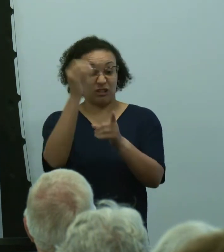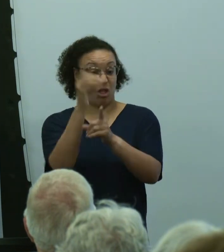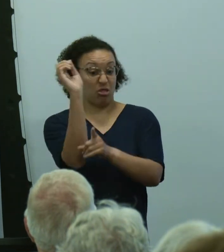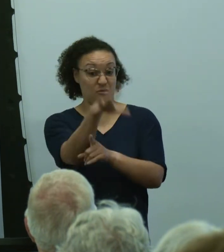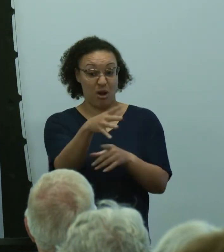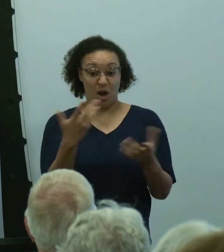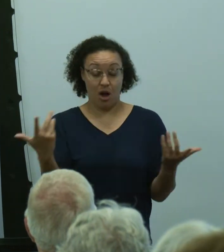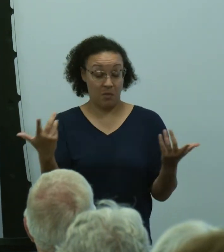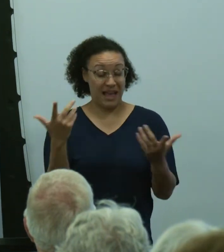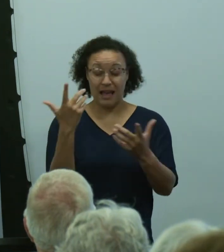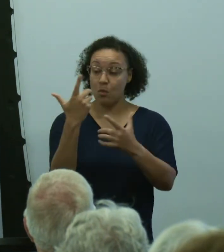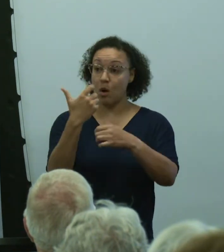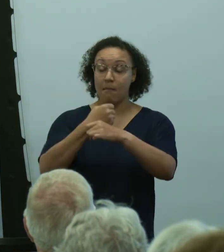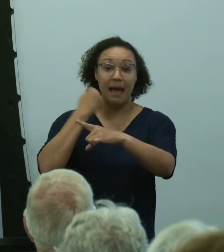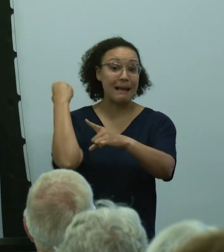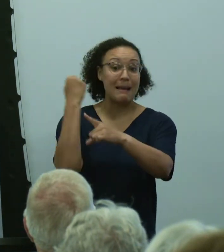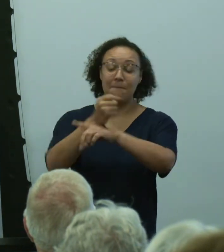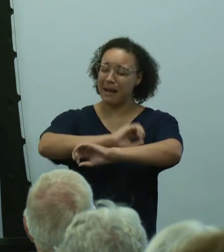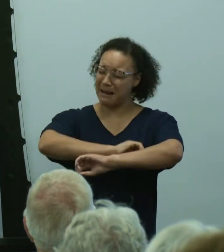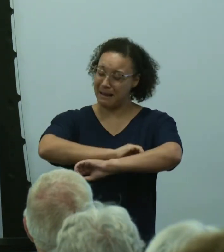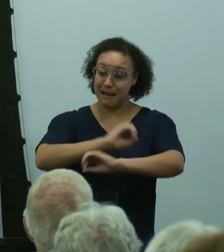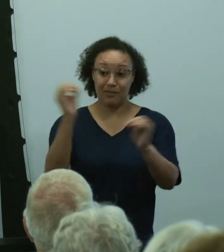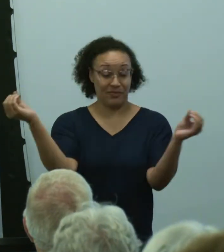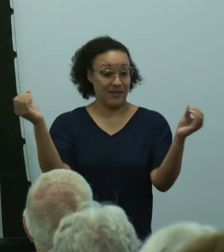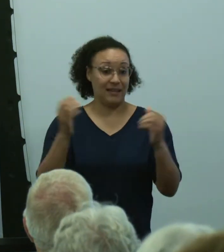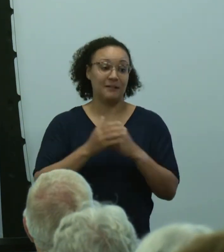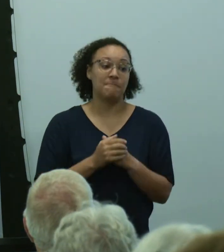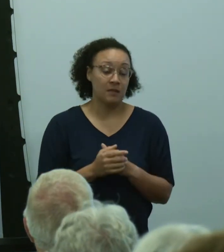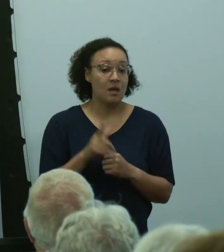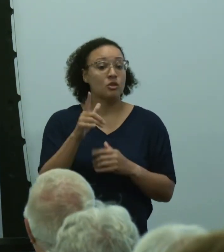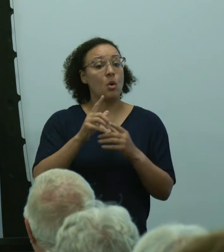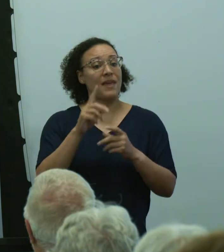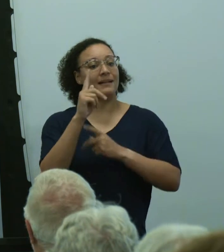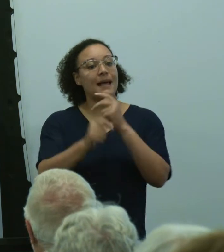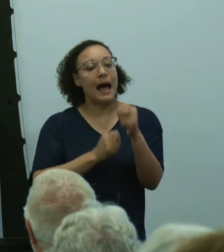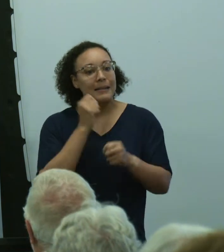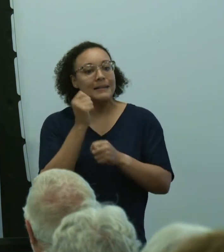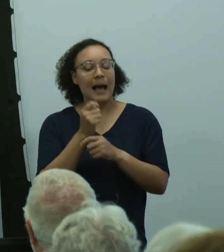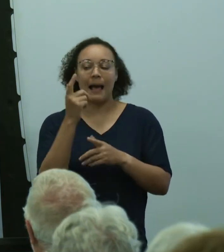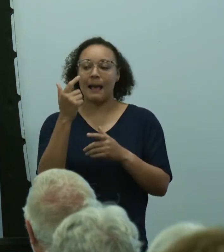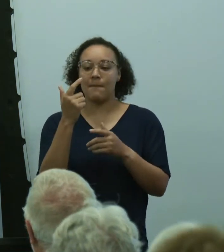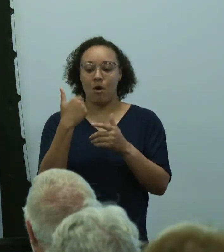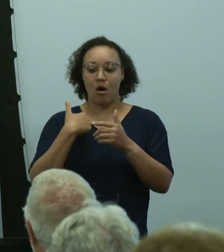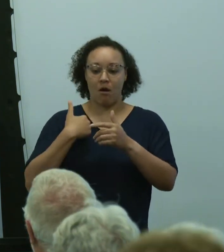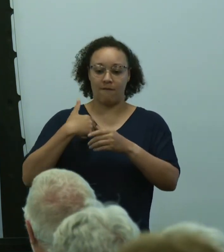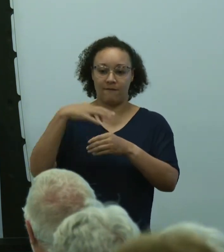outcome at all. So it is a type of voter suppression by stealth.